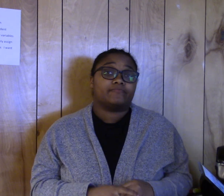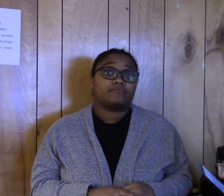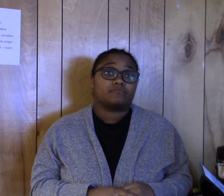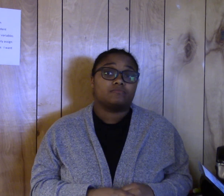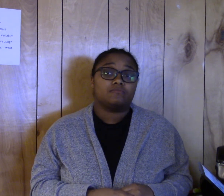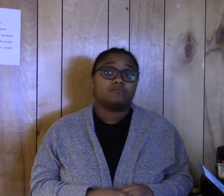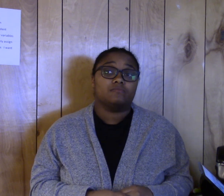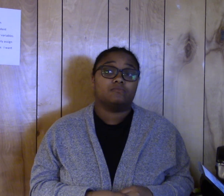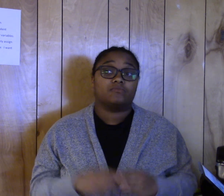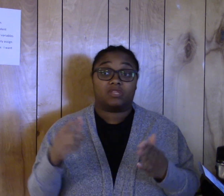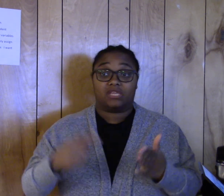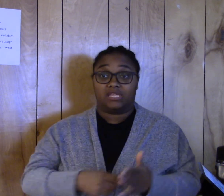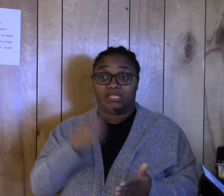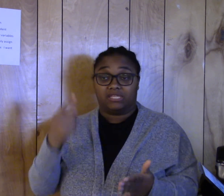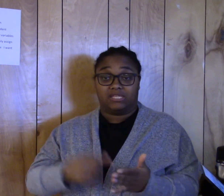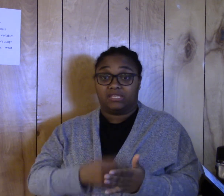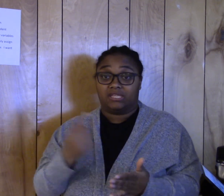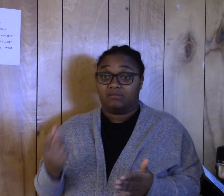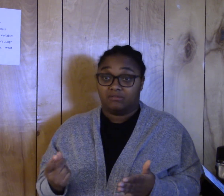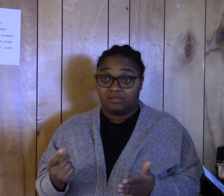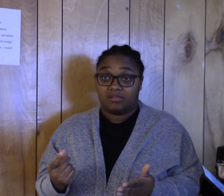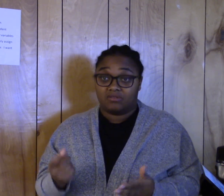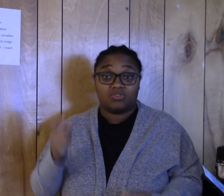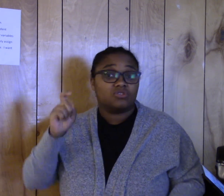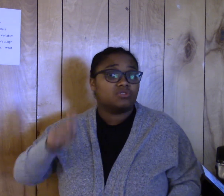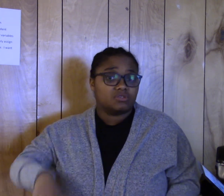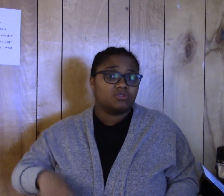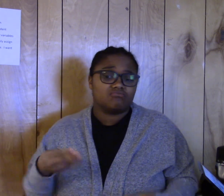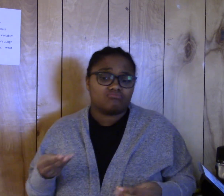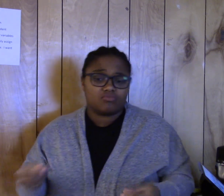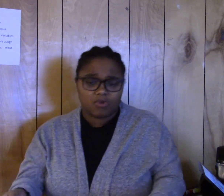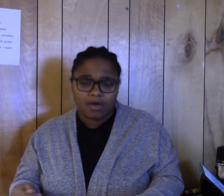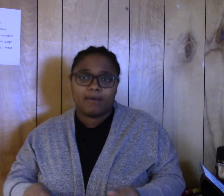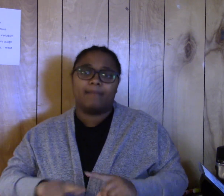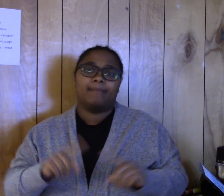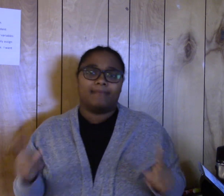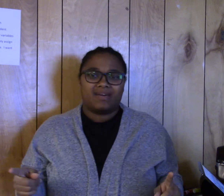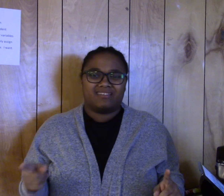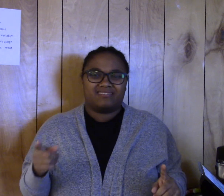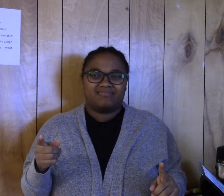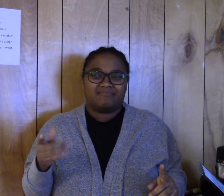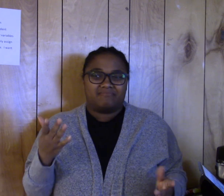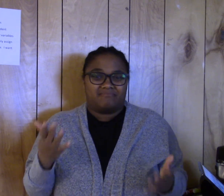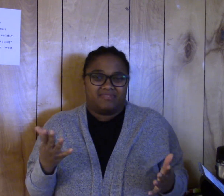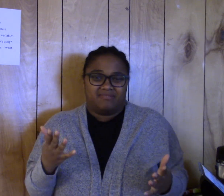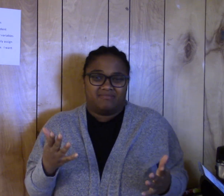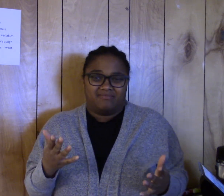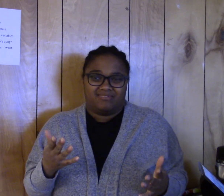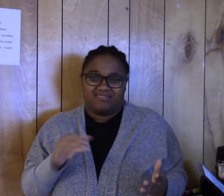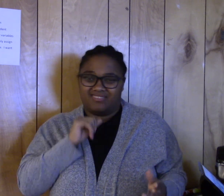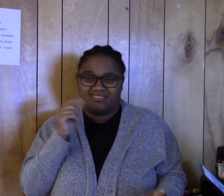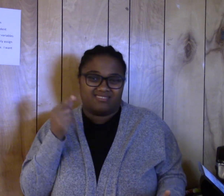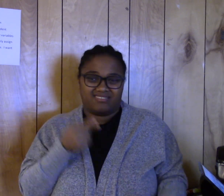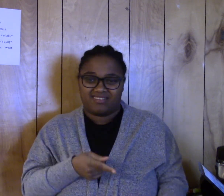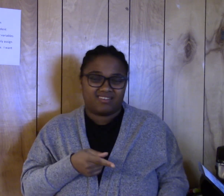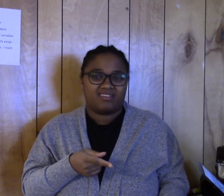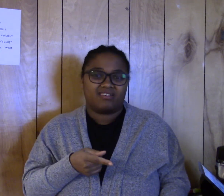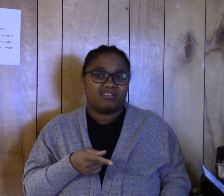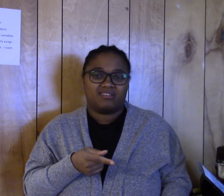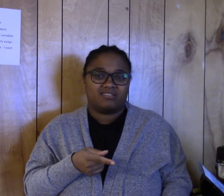no point. It's not going to get better. It's not going to get fixed. It's going to be the same horrible situation